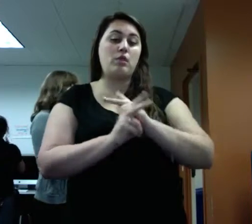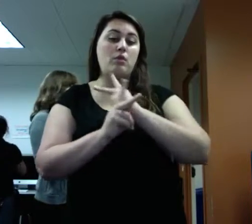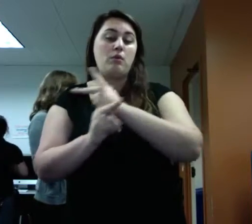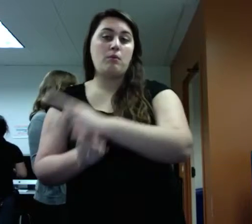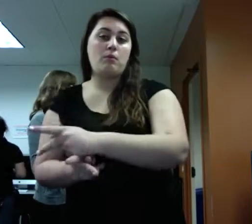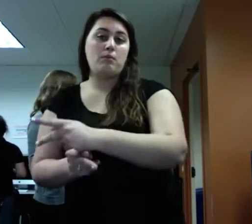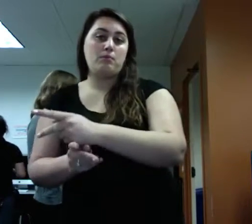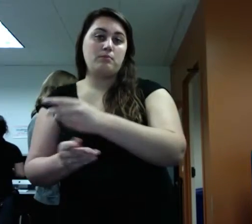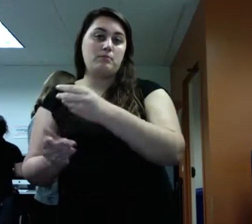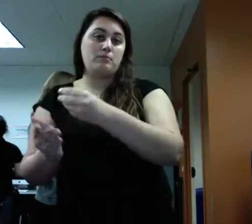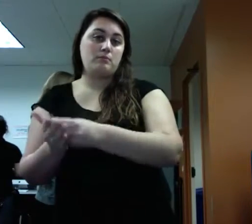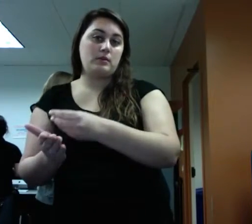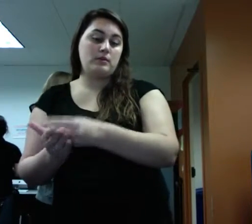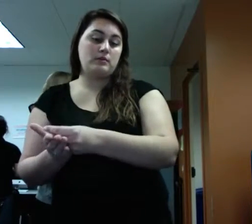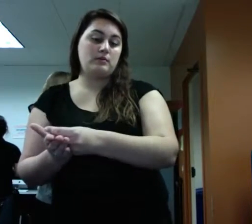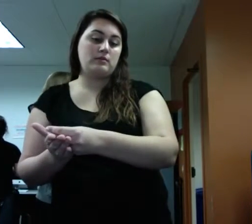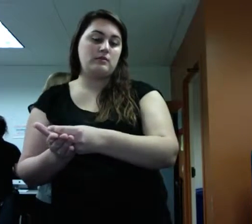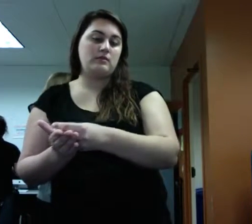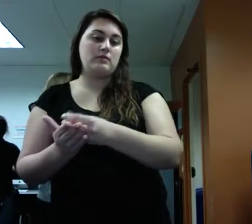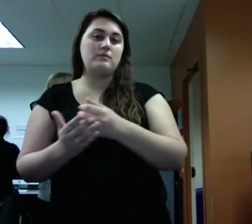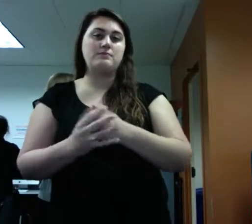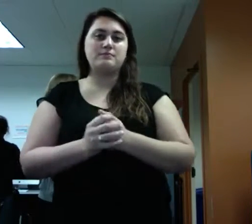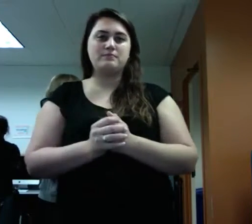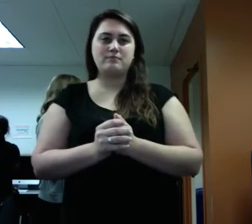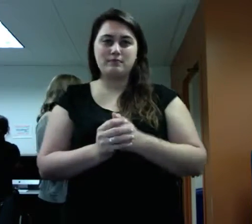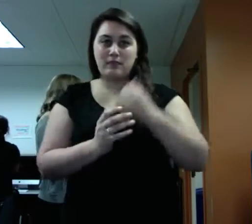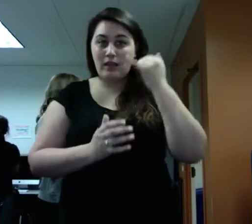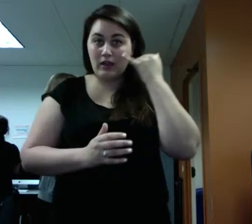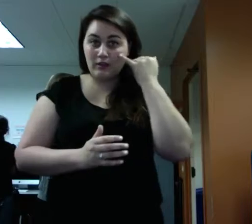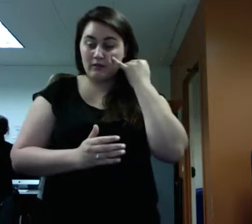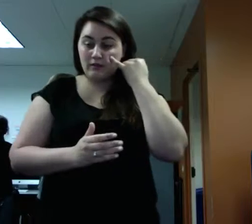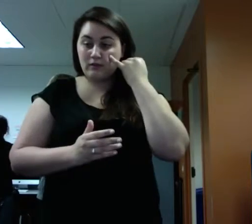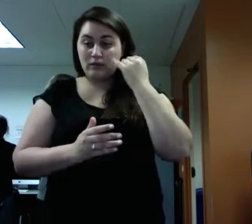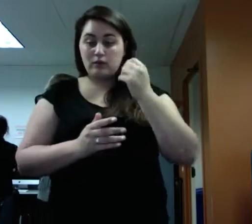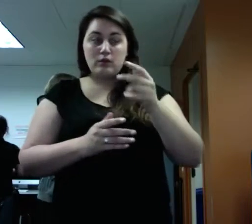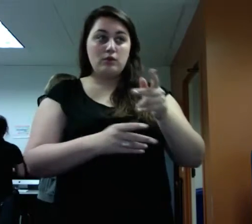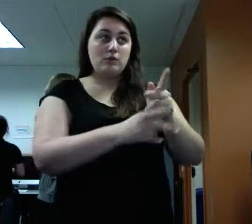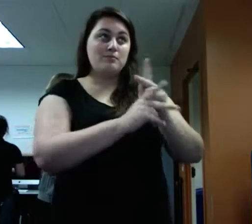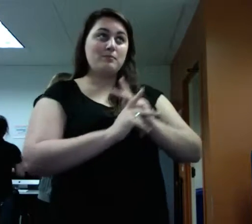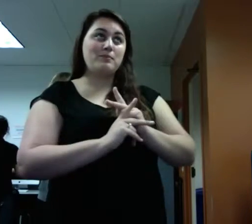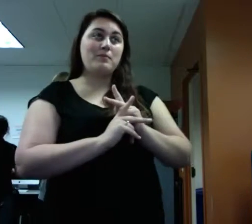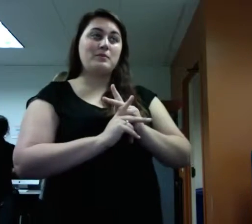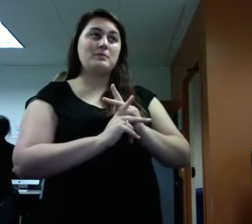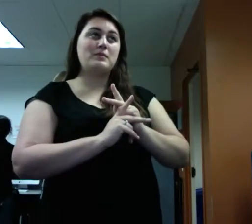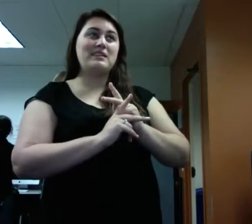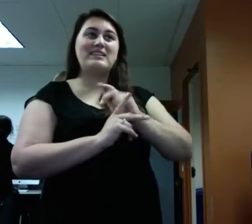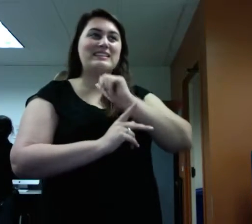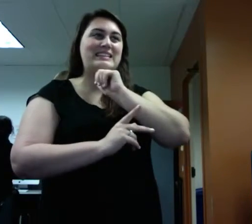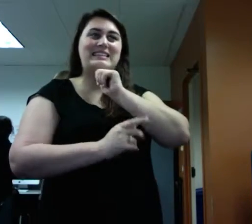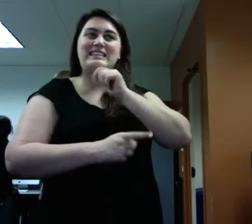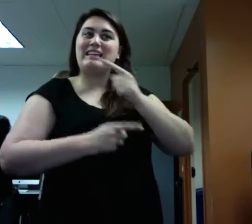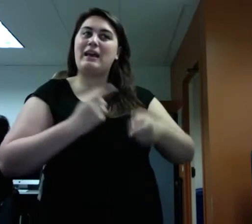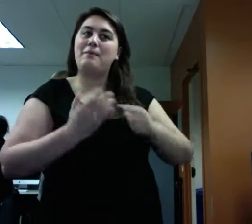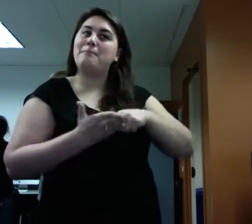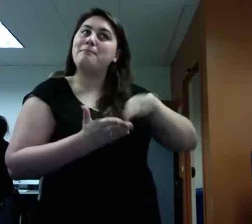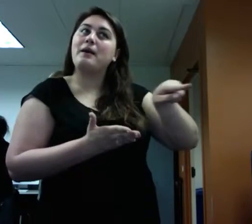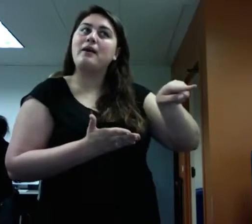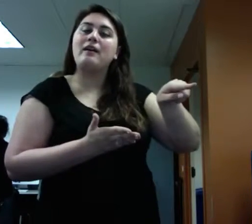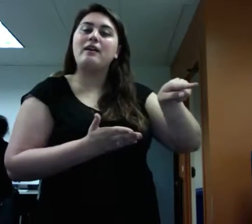in this program and you borrowed money from a bank, if you defaulted on your mortgage, the bank would be paid back by the